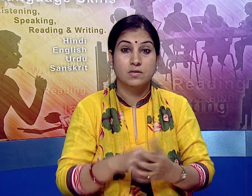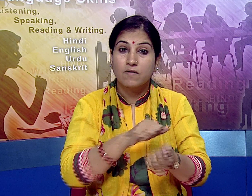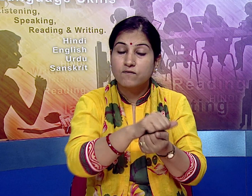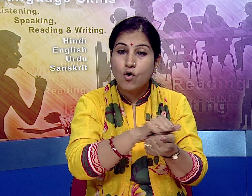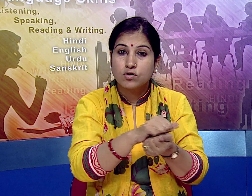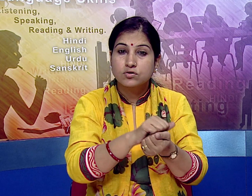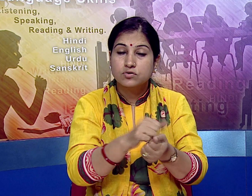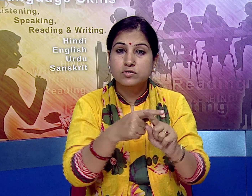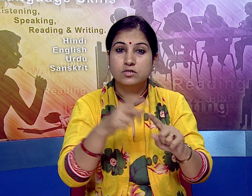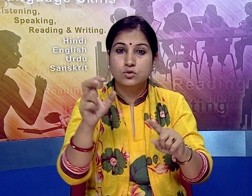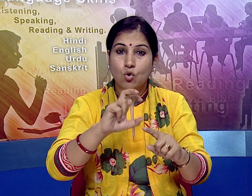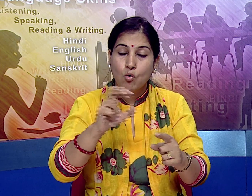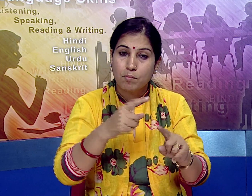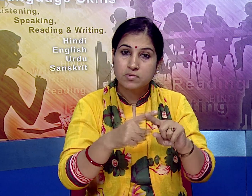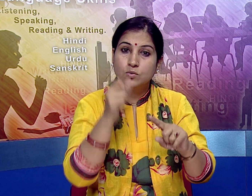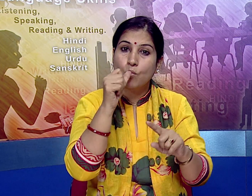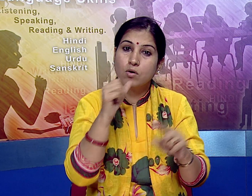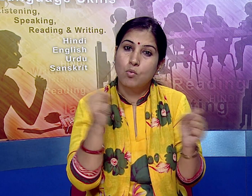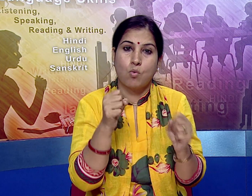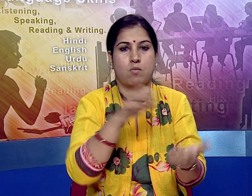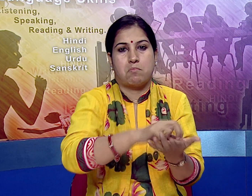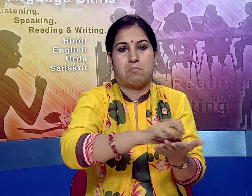wash with soap and cold water.